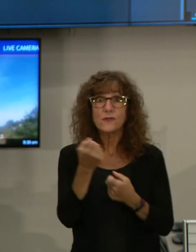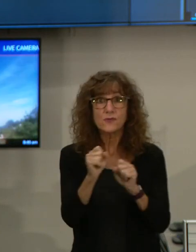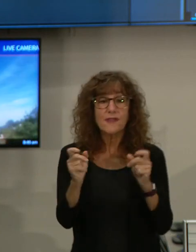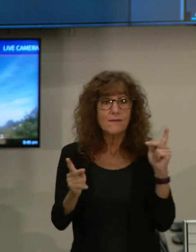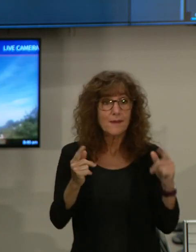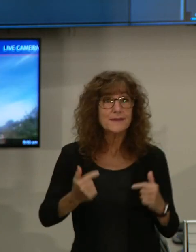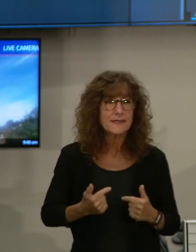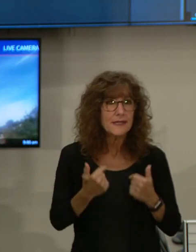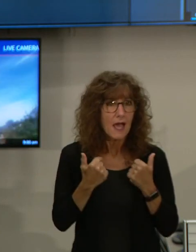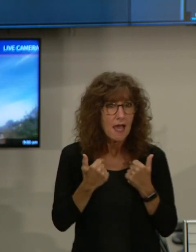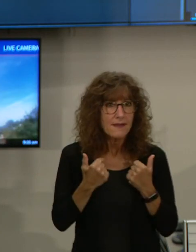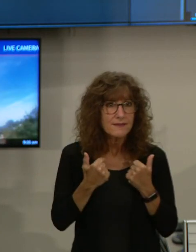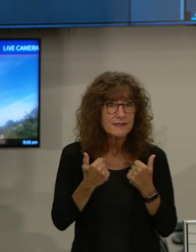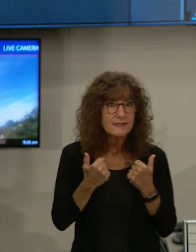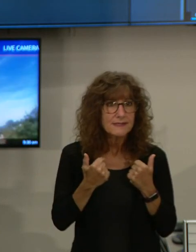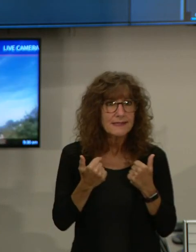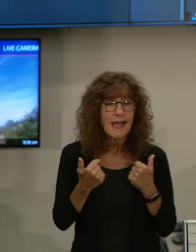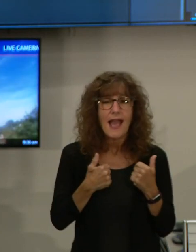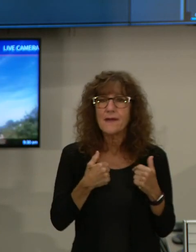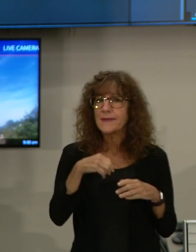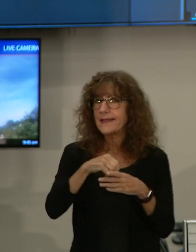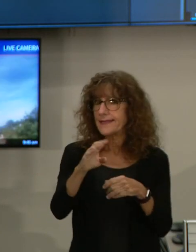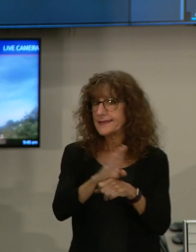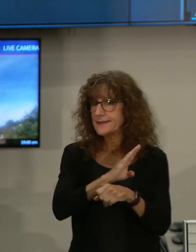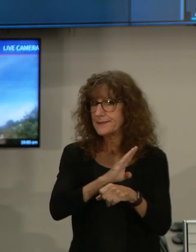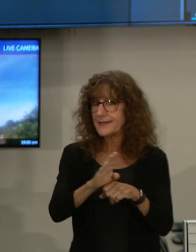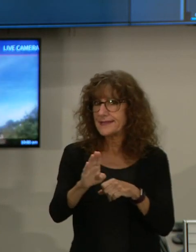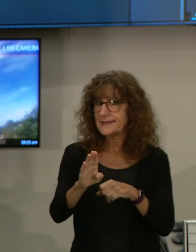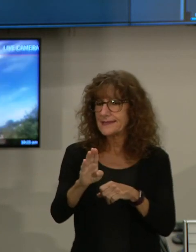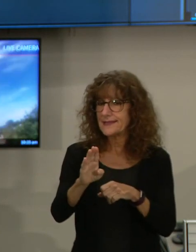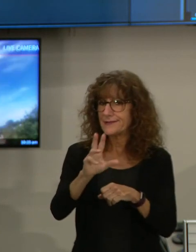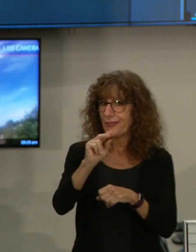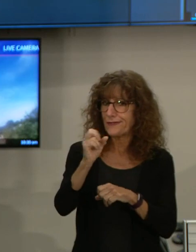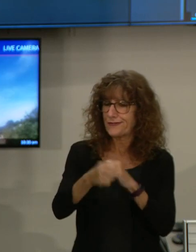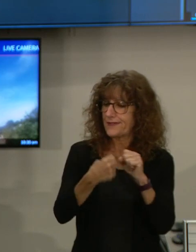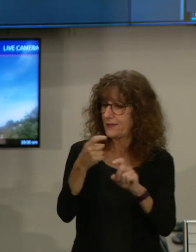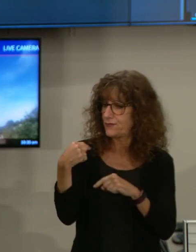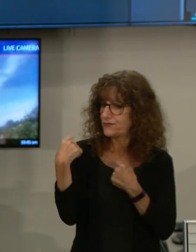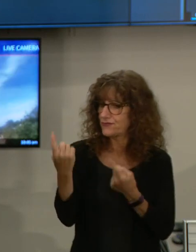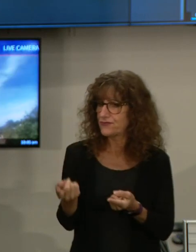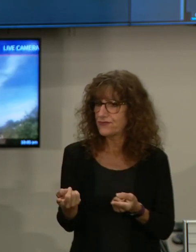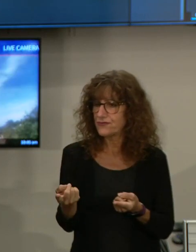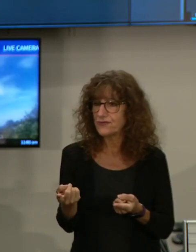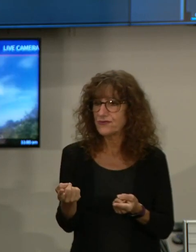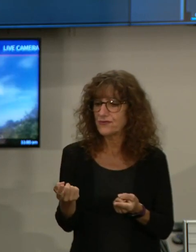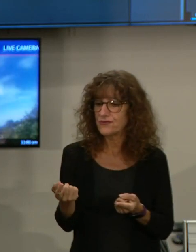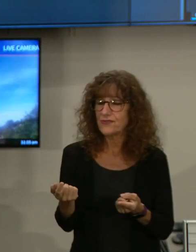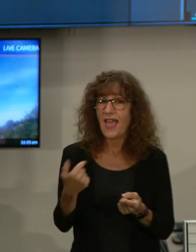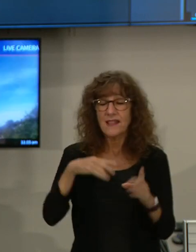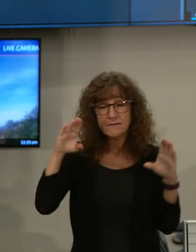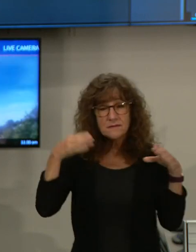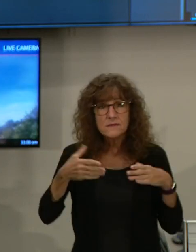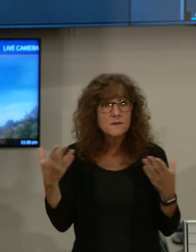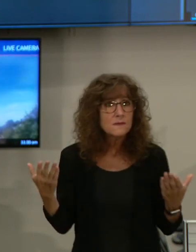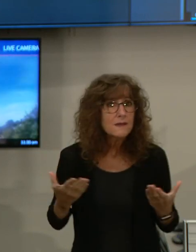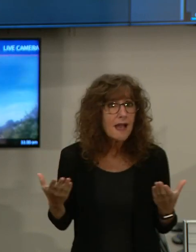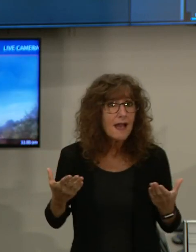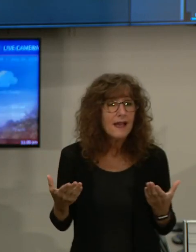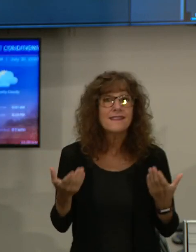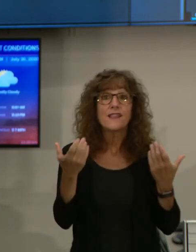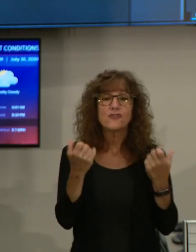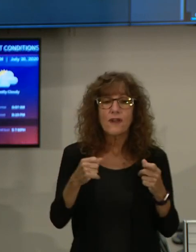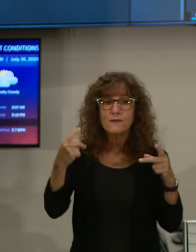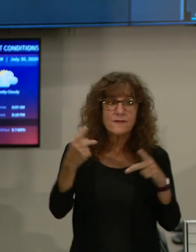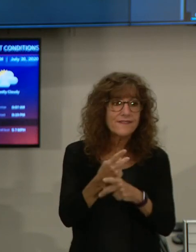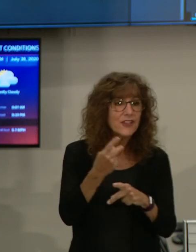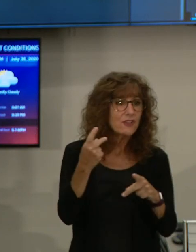lives. And I've been in this business for 30 years. And all I've been concentrating on is trying to